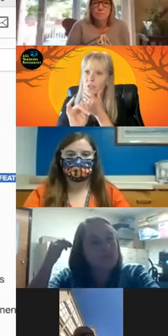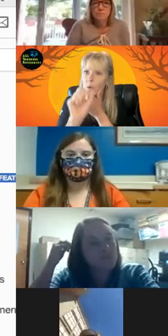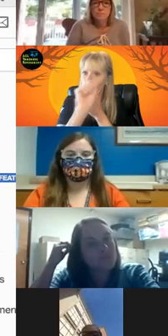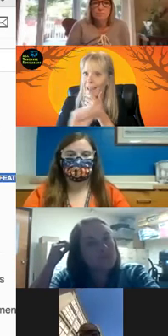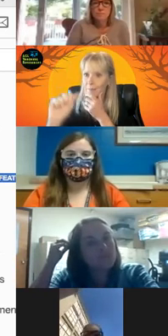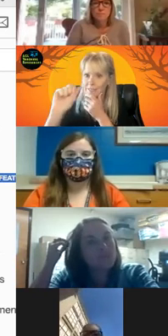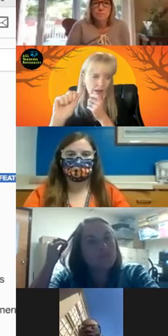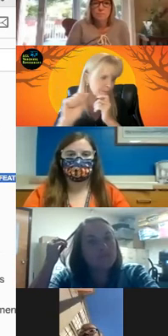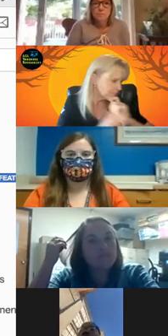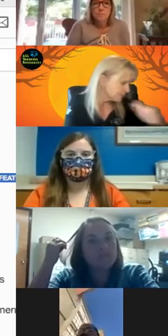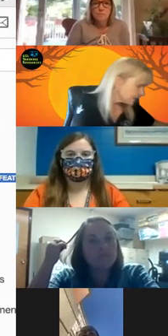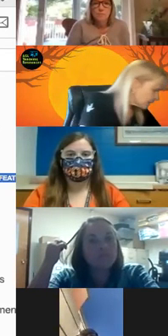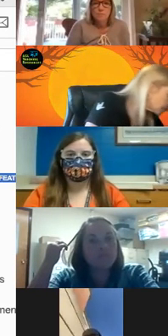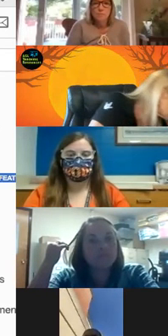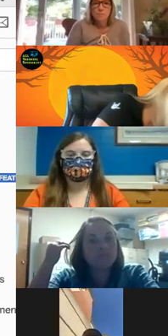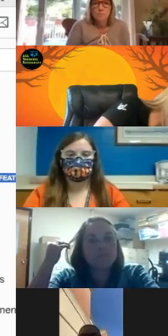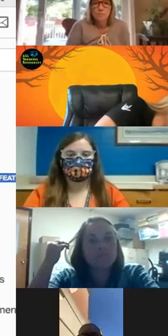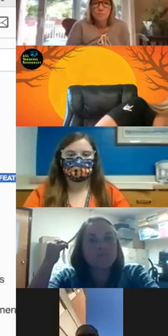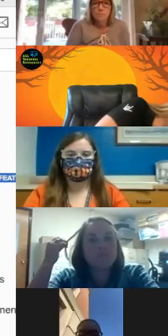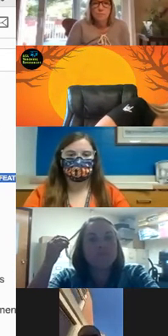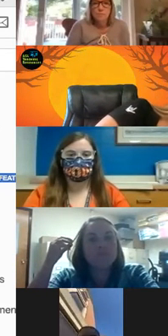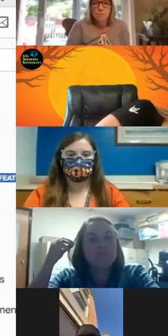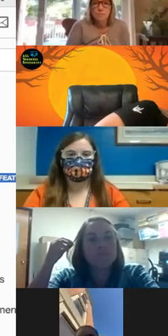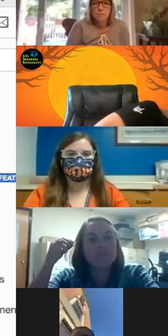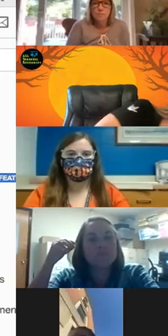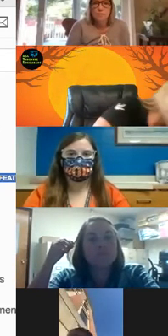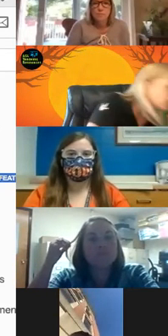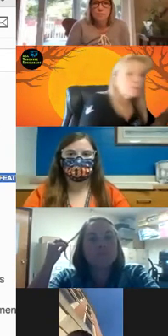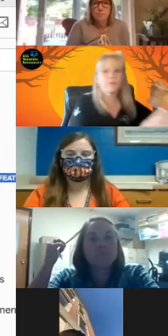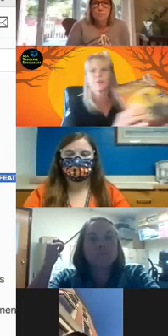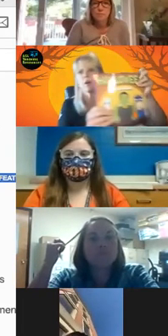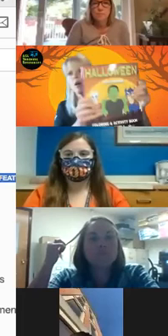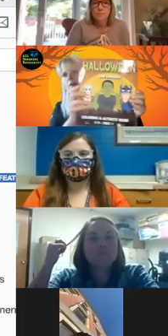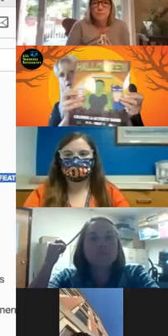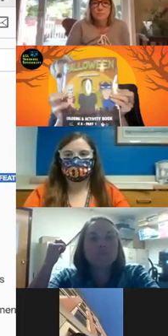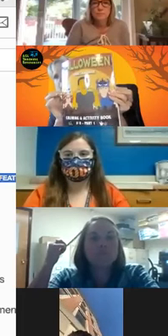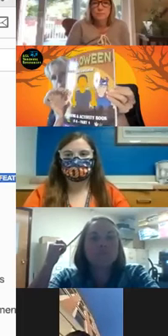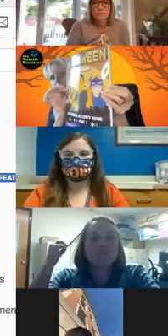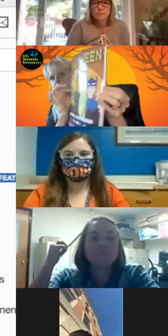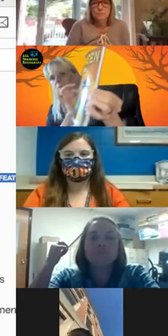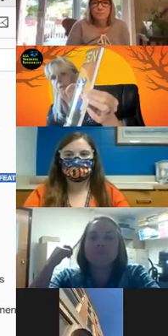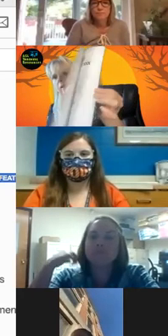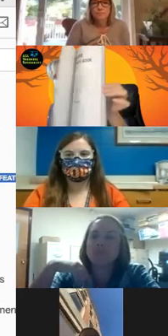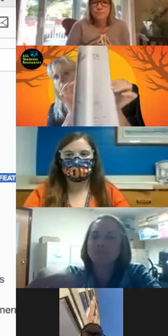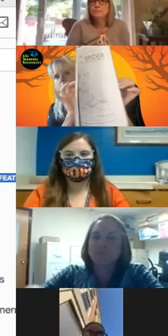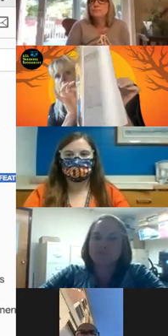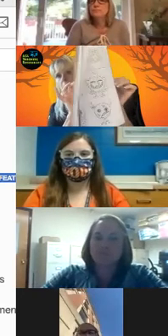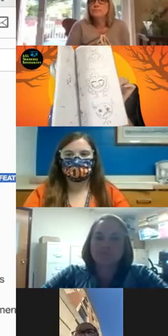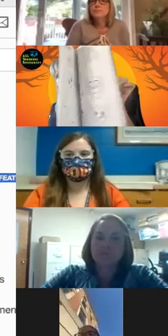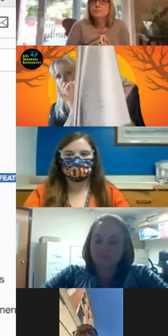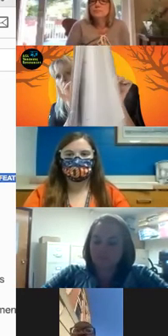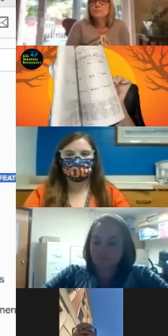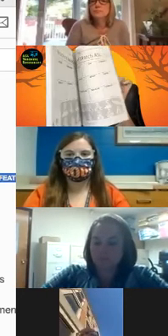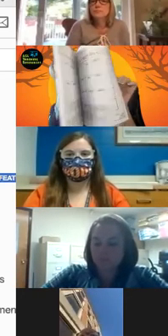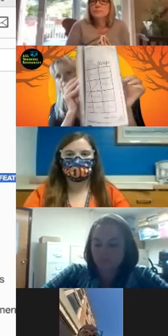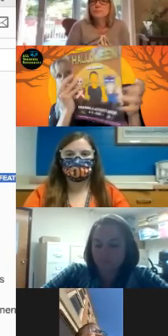is also on Amazon. So like for those who prefer a hard copy,